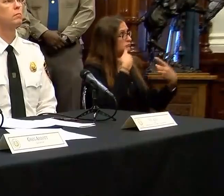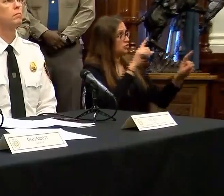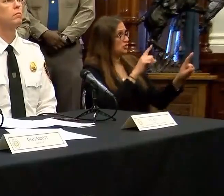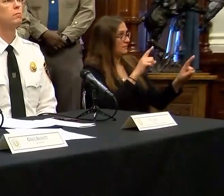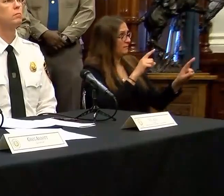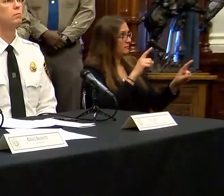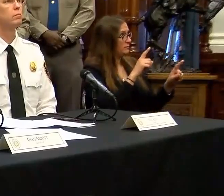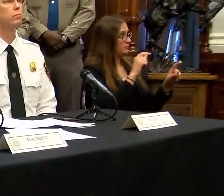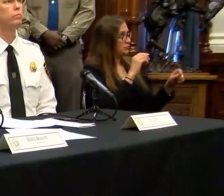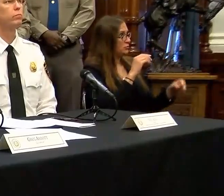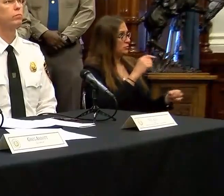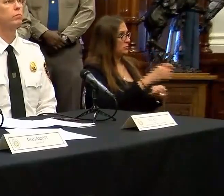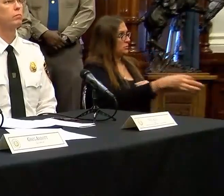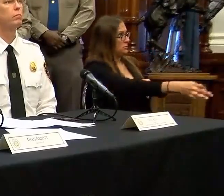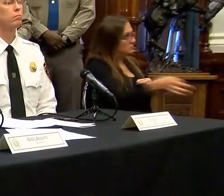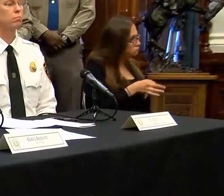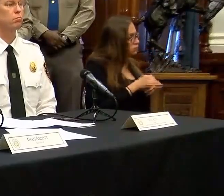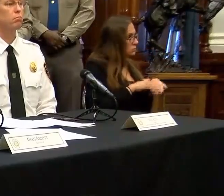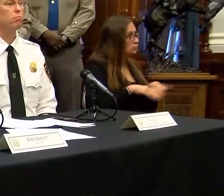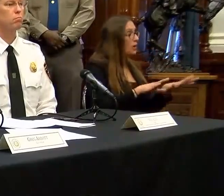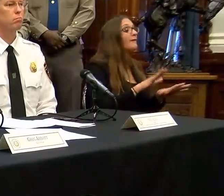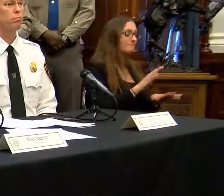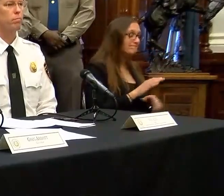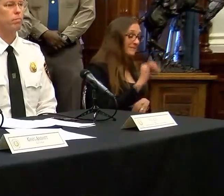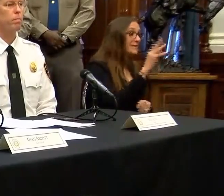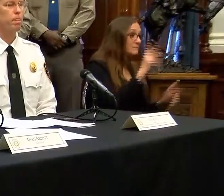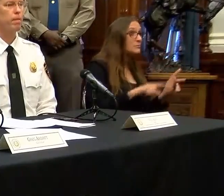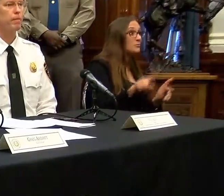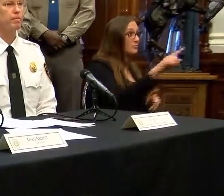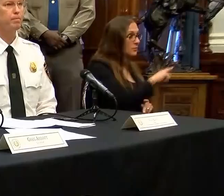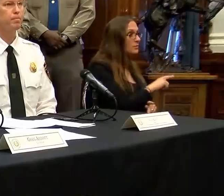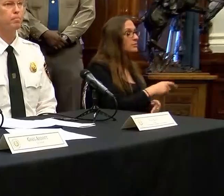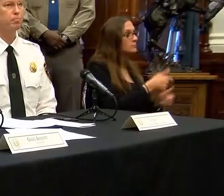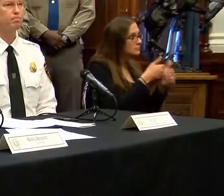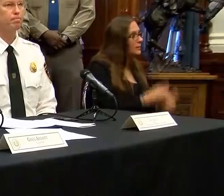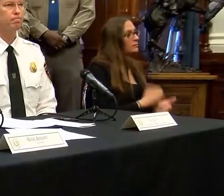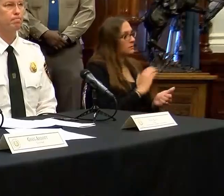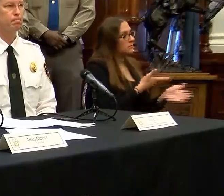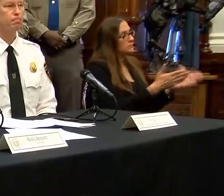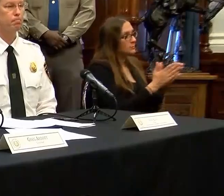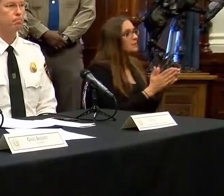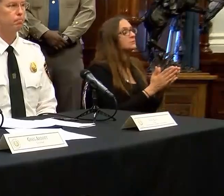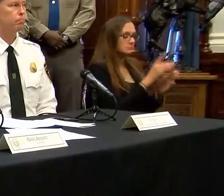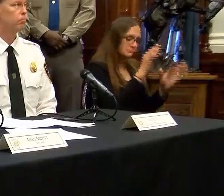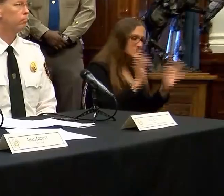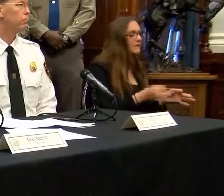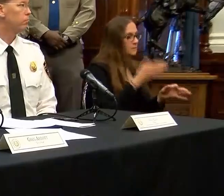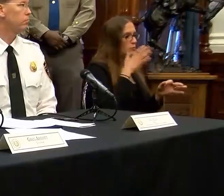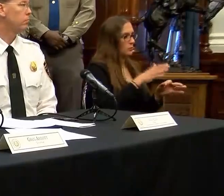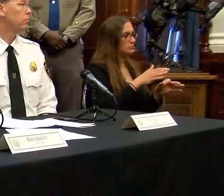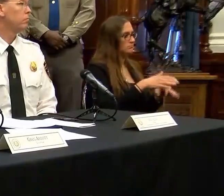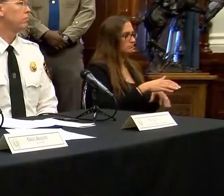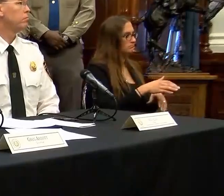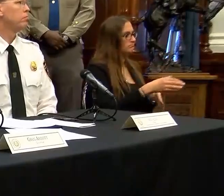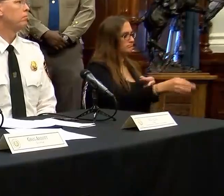it's doing? If folks do what we're asking them to do, absolutely we will flatten that curve.